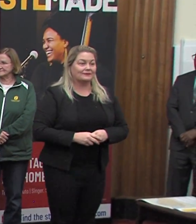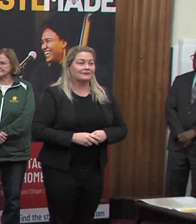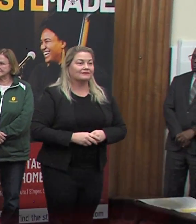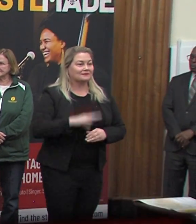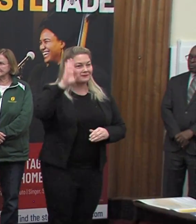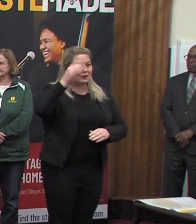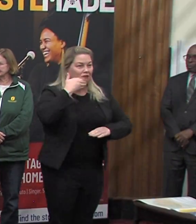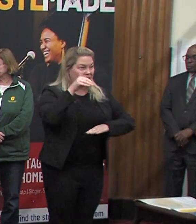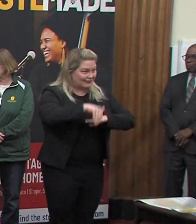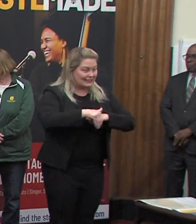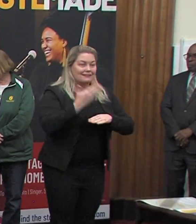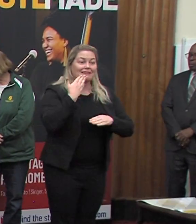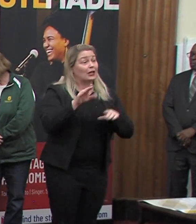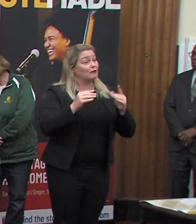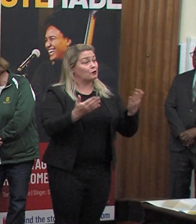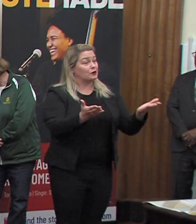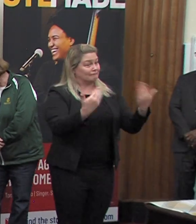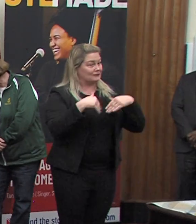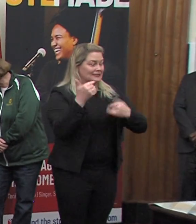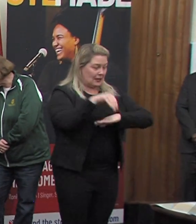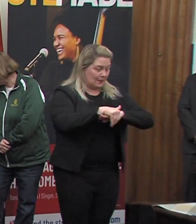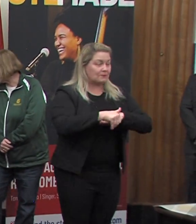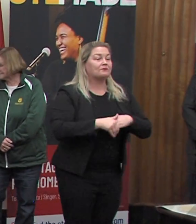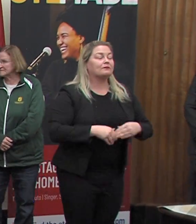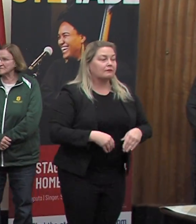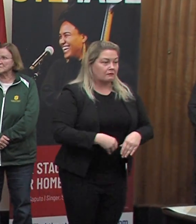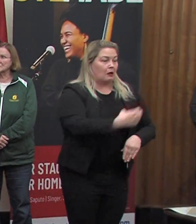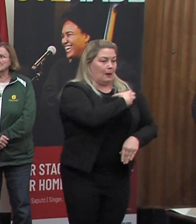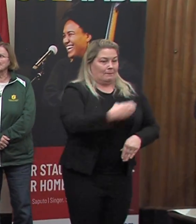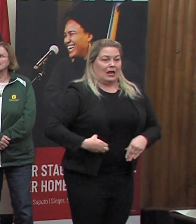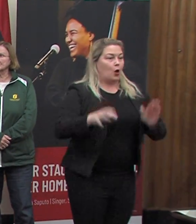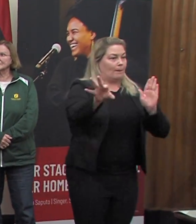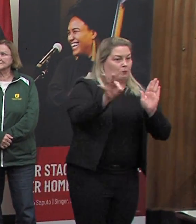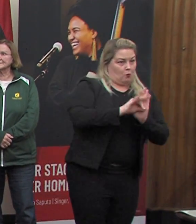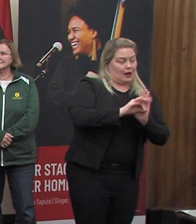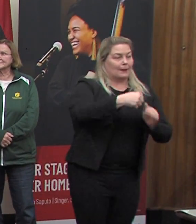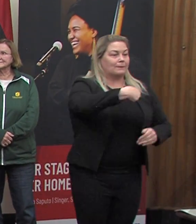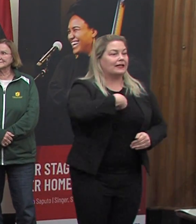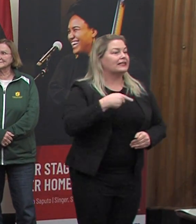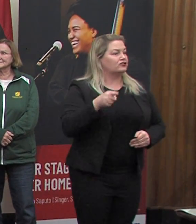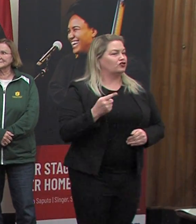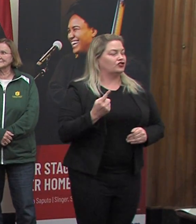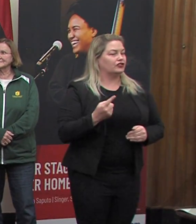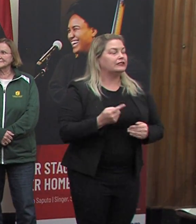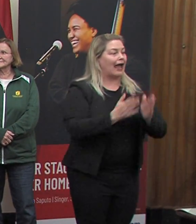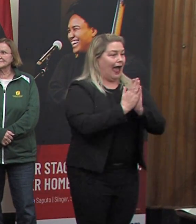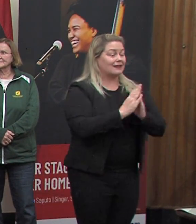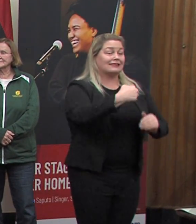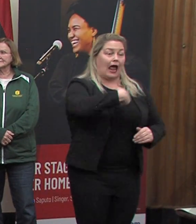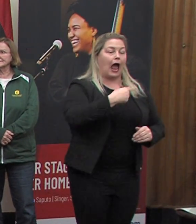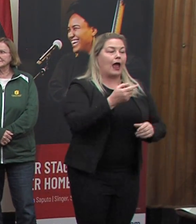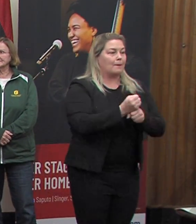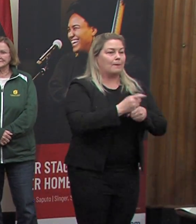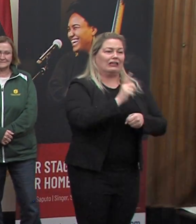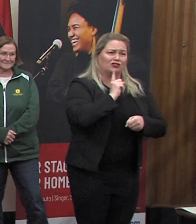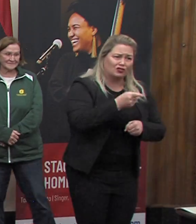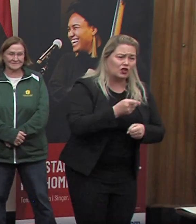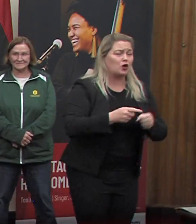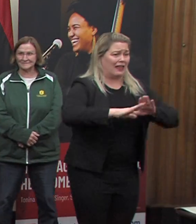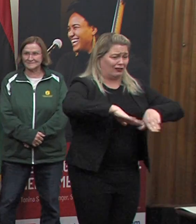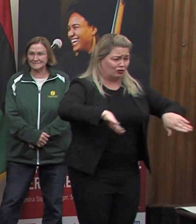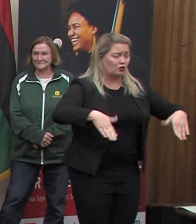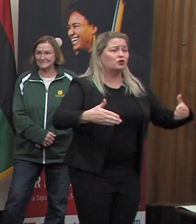Good evening. Thank you for coming. When the mayor appointed me, she asked me to make sure that the children in the city of St.